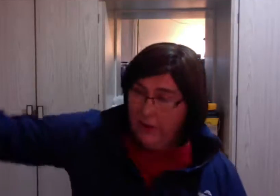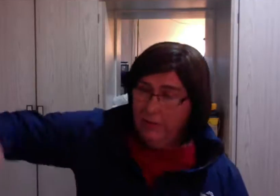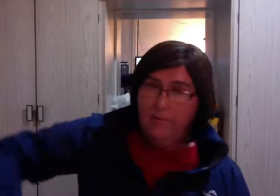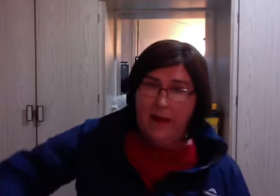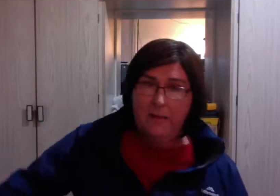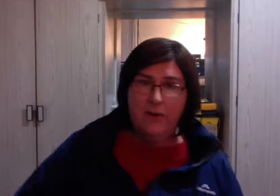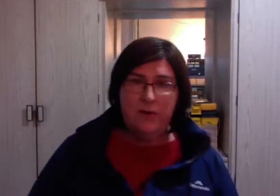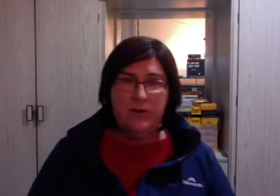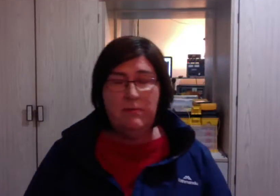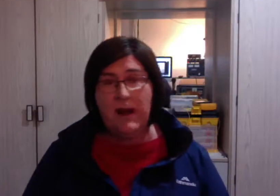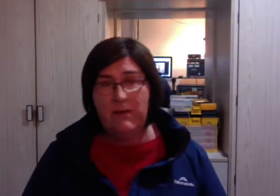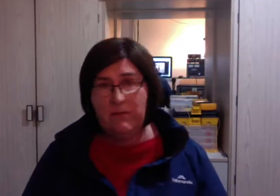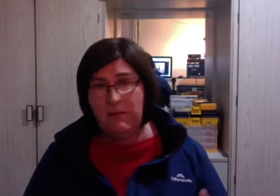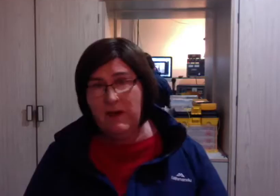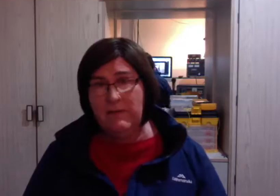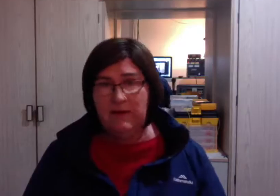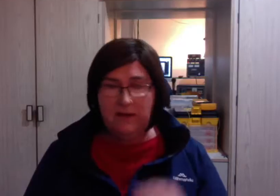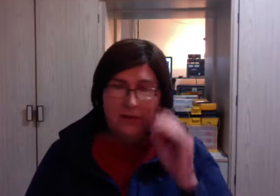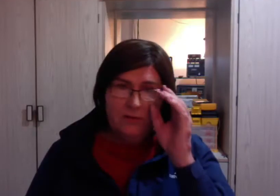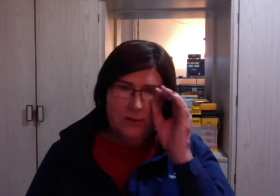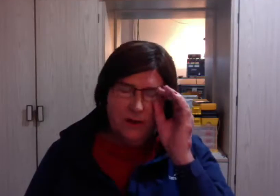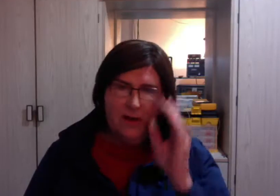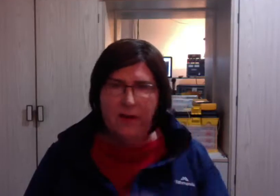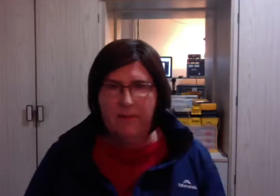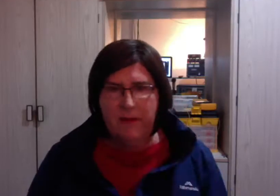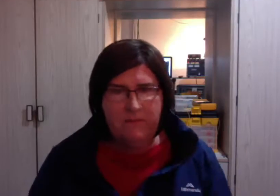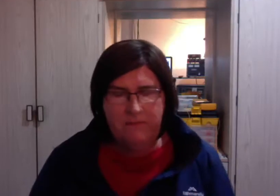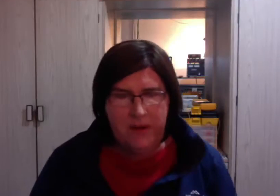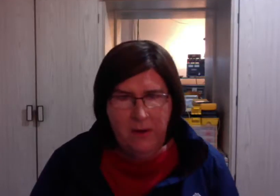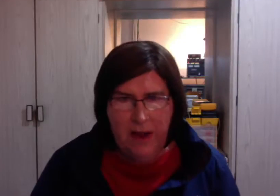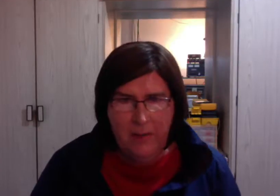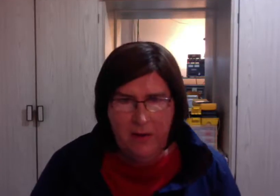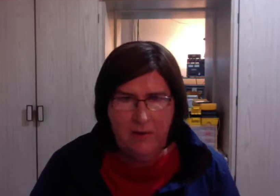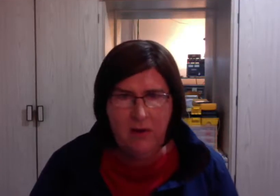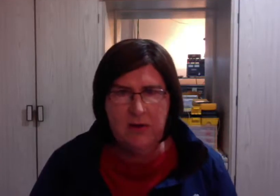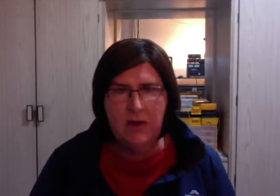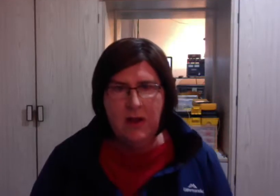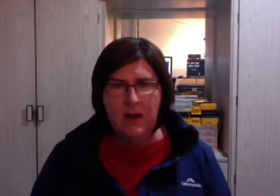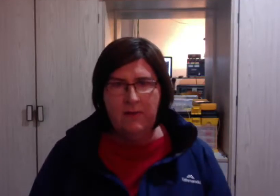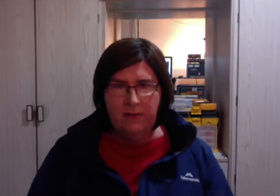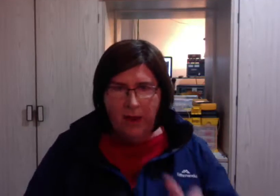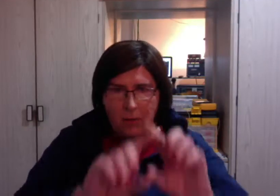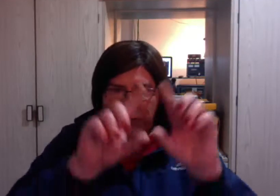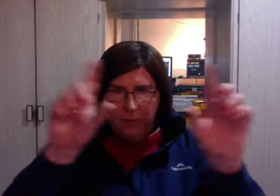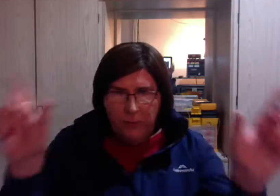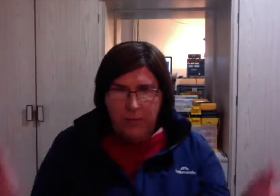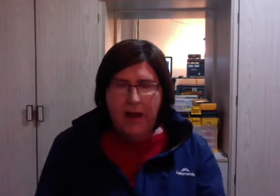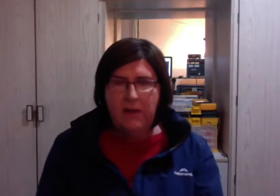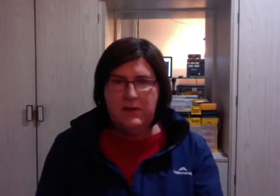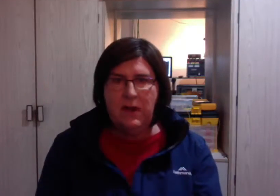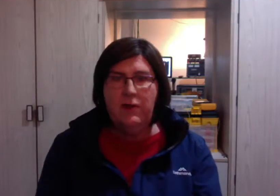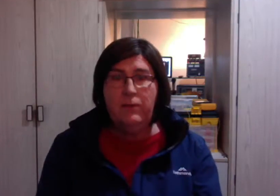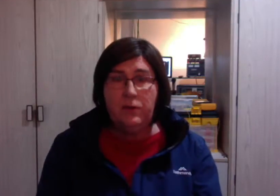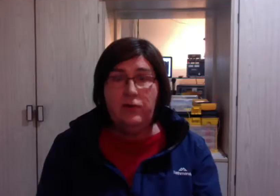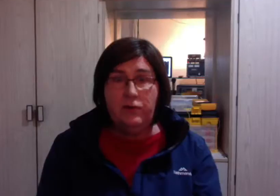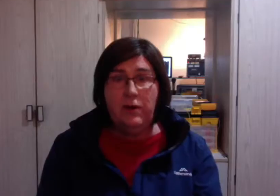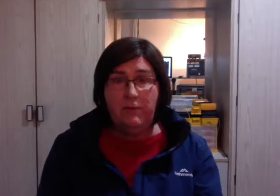an embankment, or you run over a great big stick or something like that. They don't happen on the road. The sidewalls fall apart on the tyres because you've got a